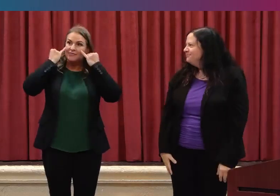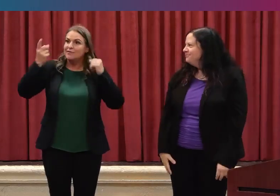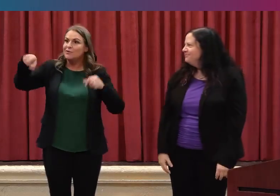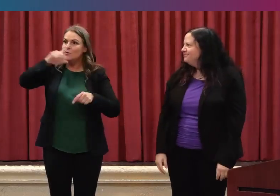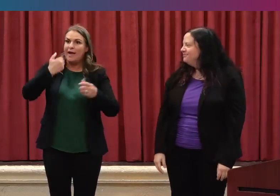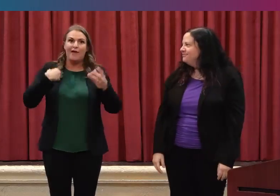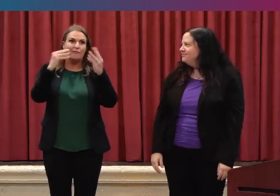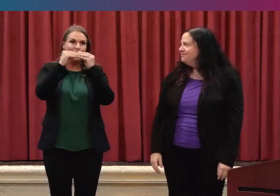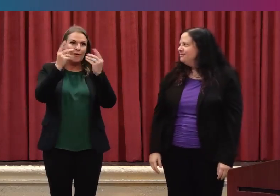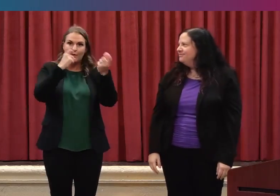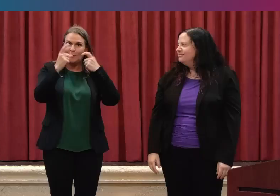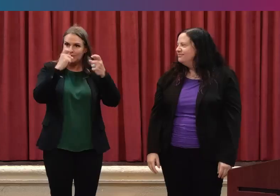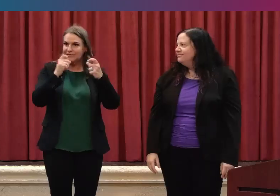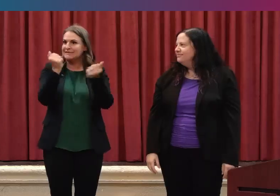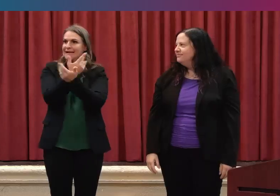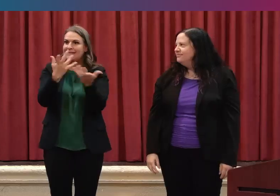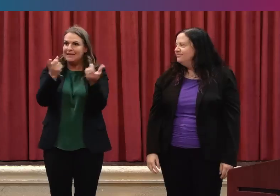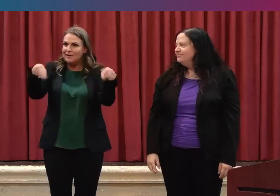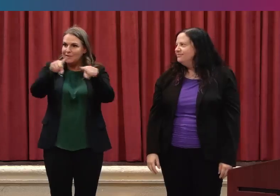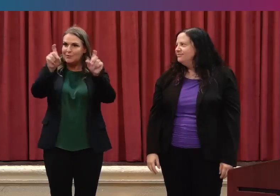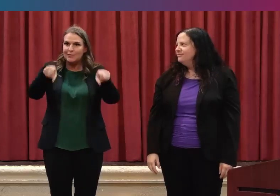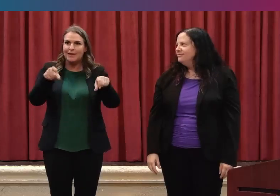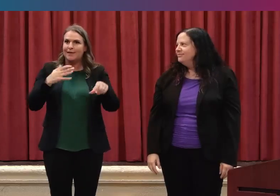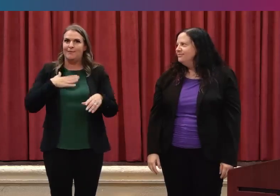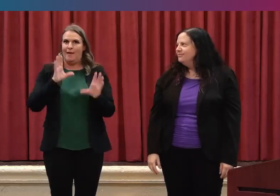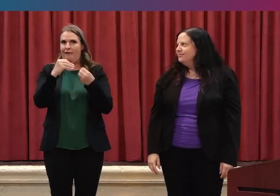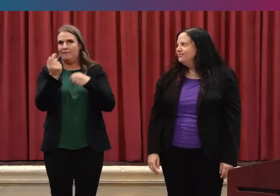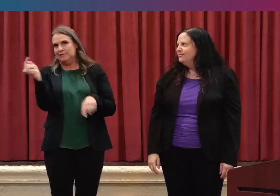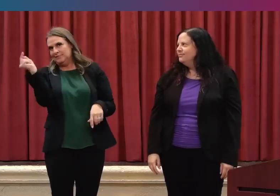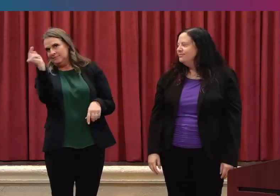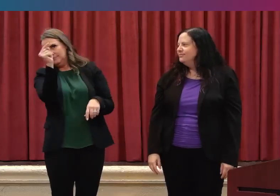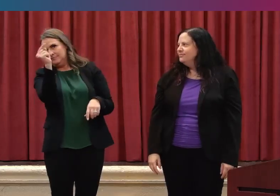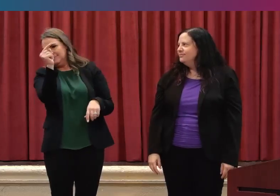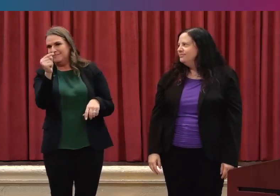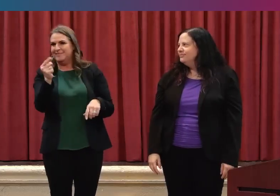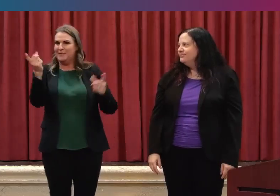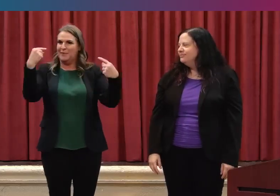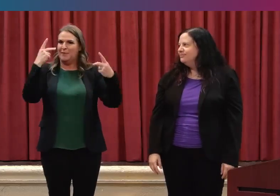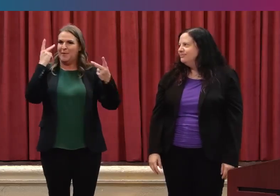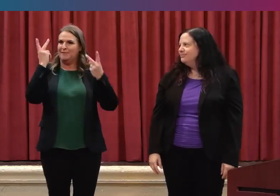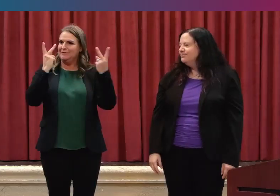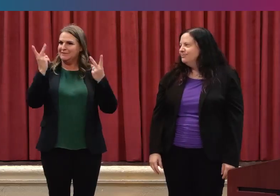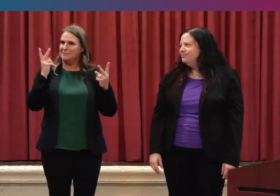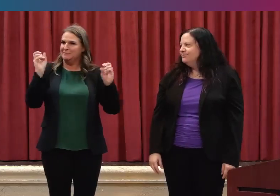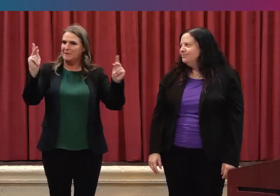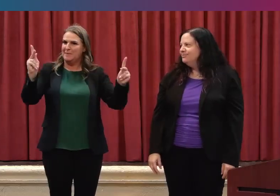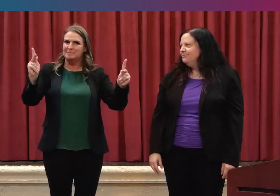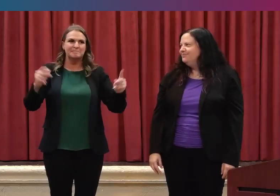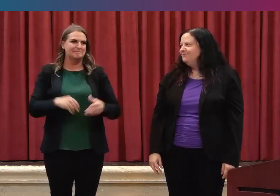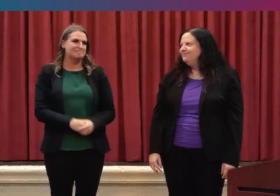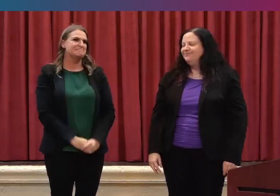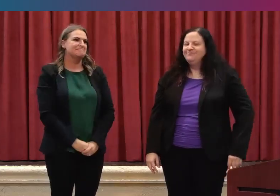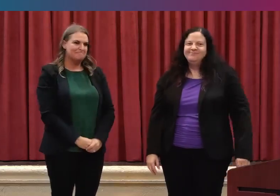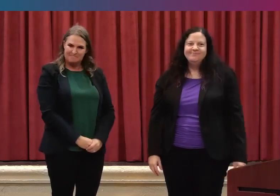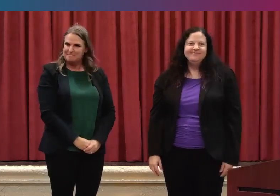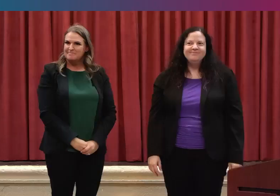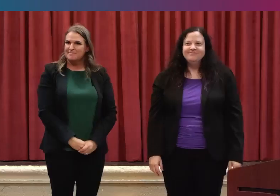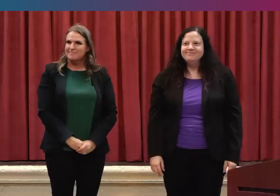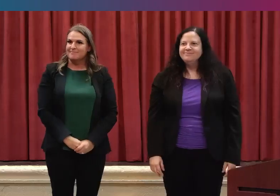Thank you, everybody. If you have any more questions, if you need anything, my office is right down the hall. Come see me.